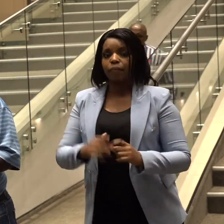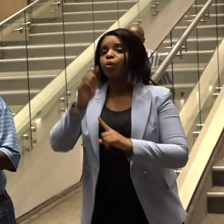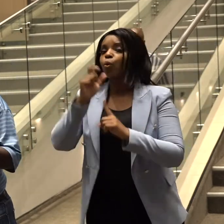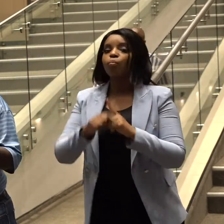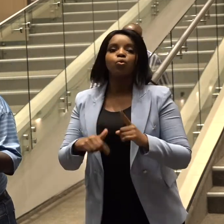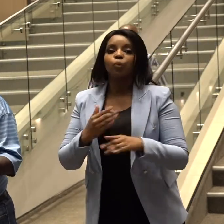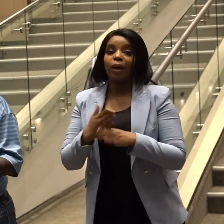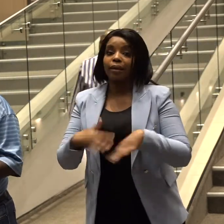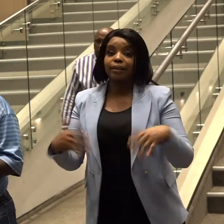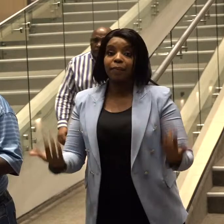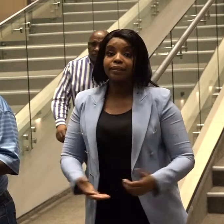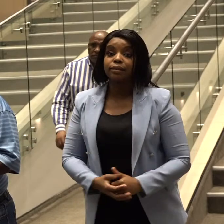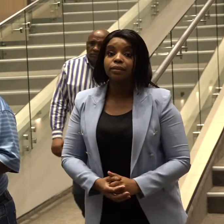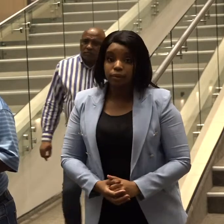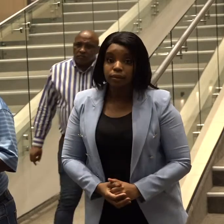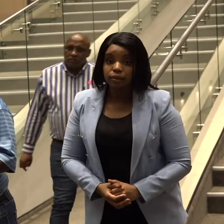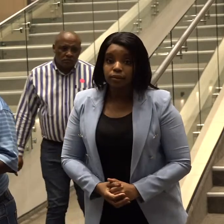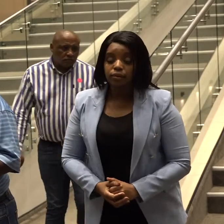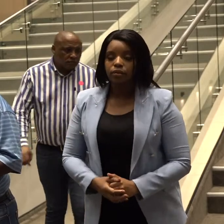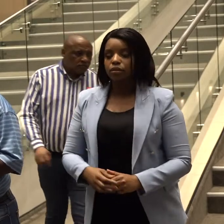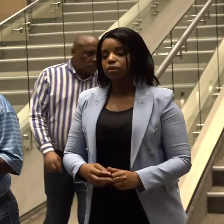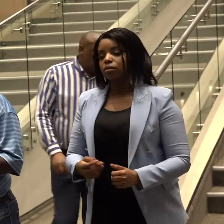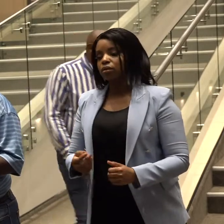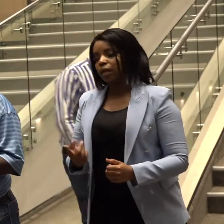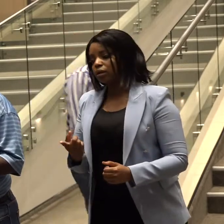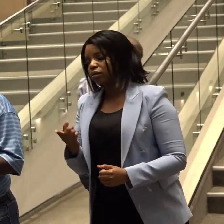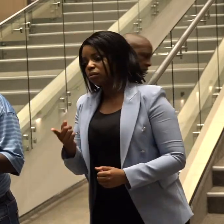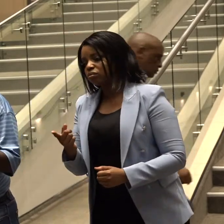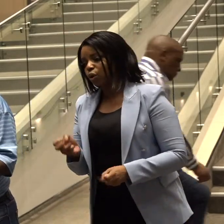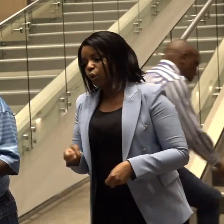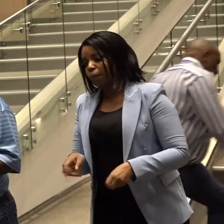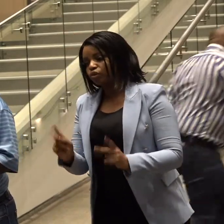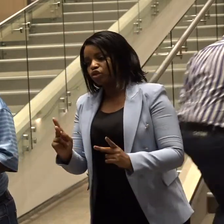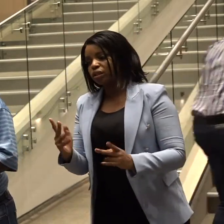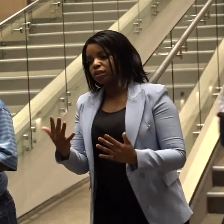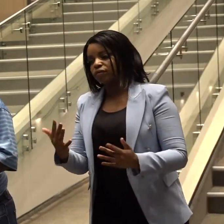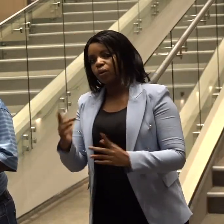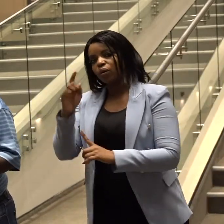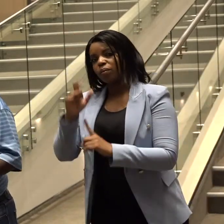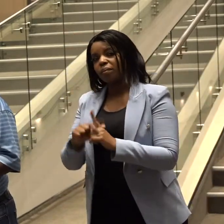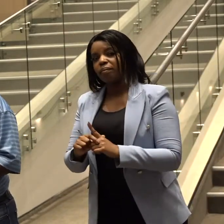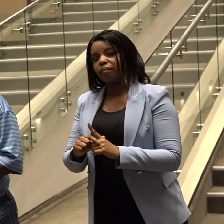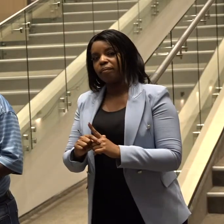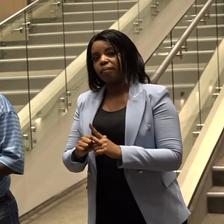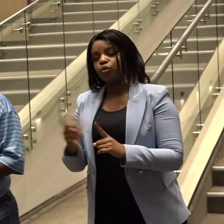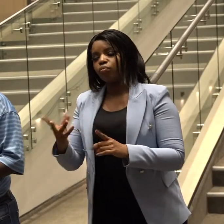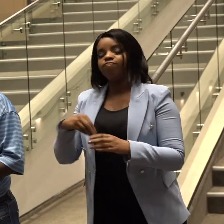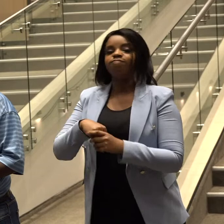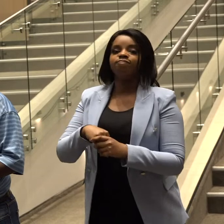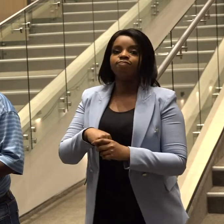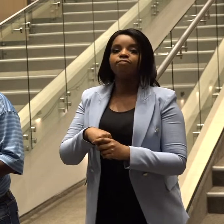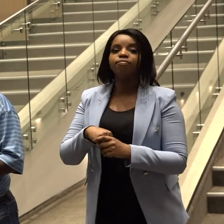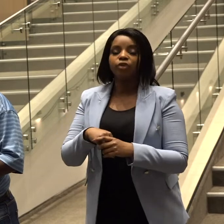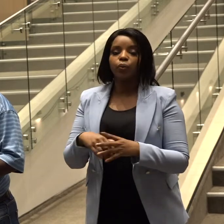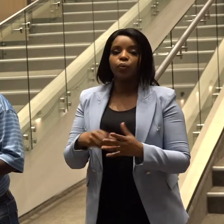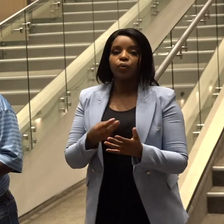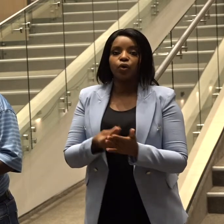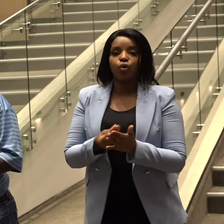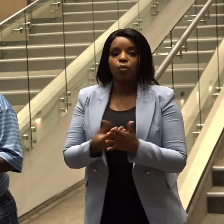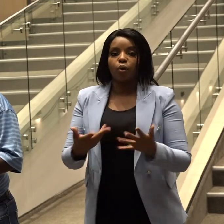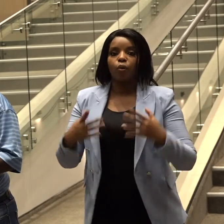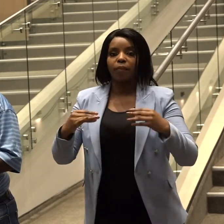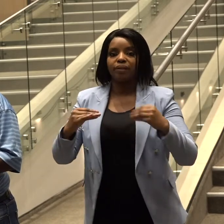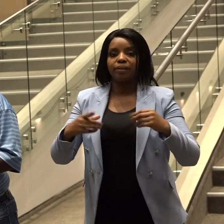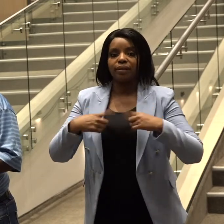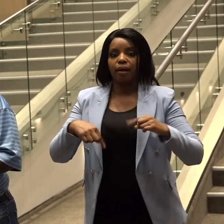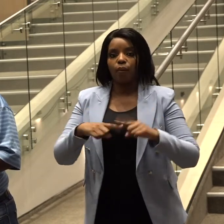when he applies and do this and he's not been given that opportunity to participate in in our economy he will